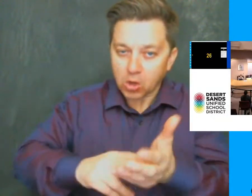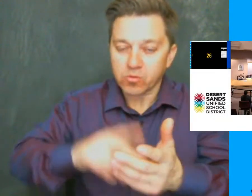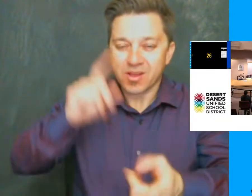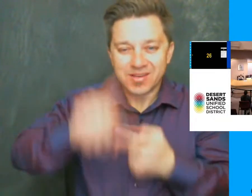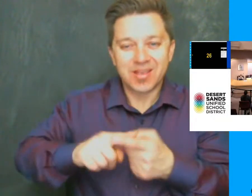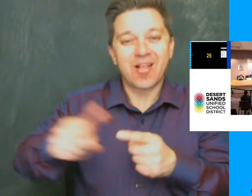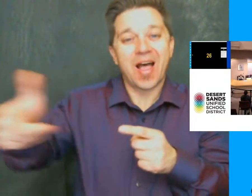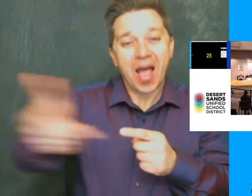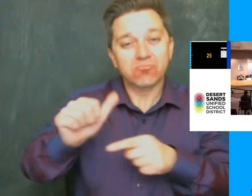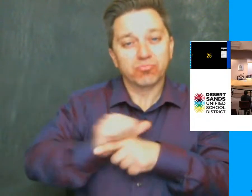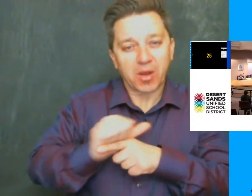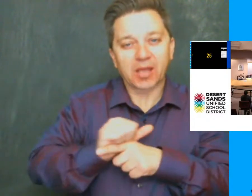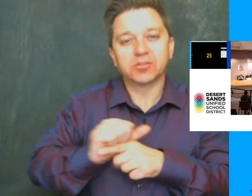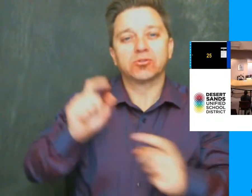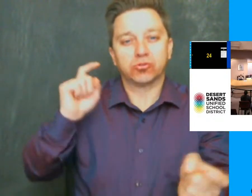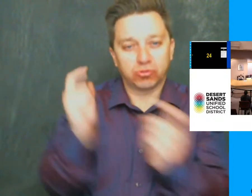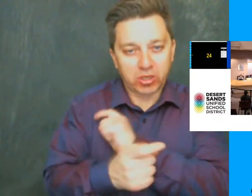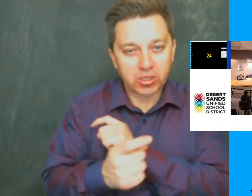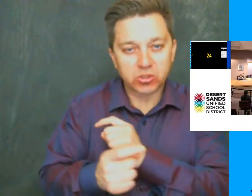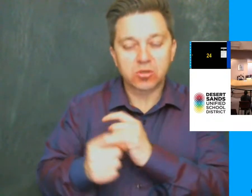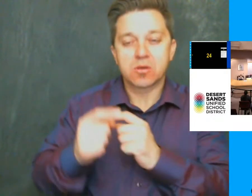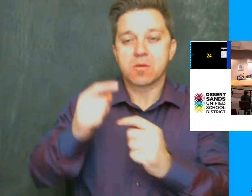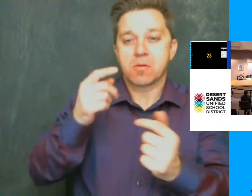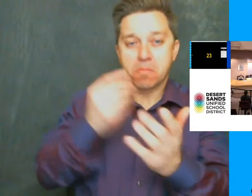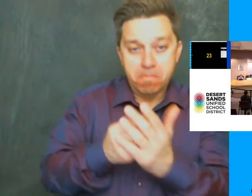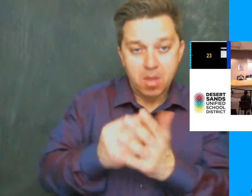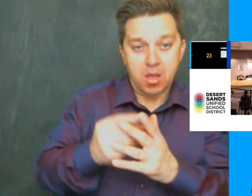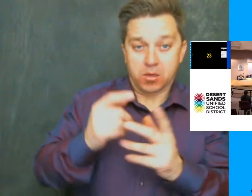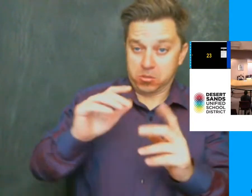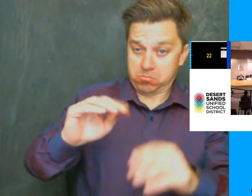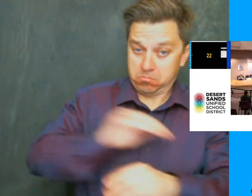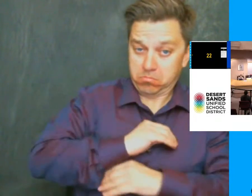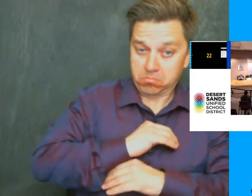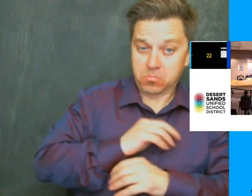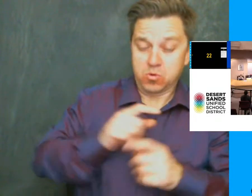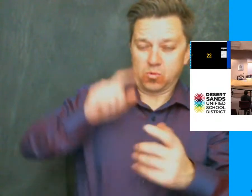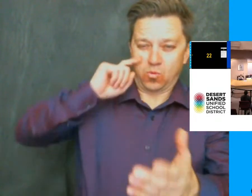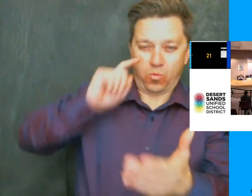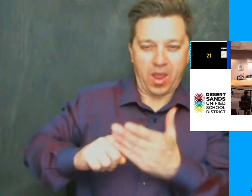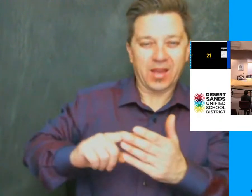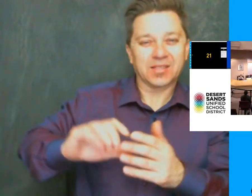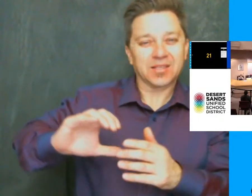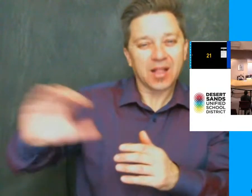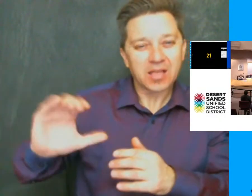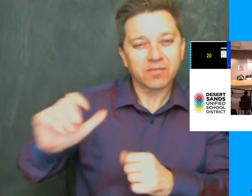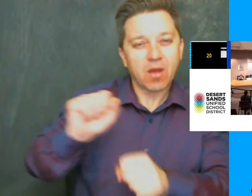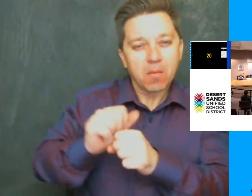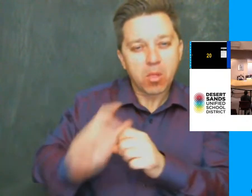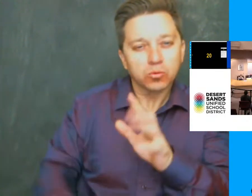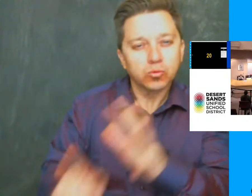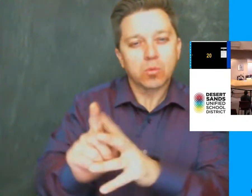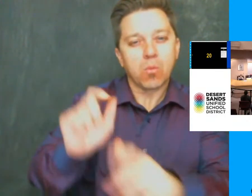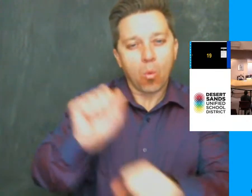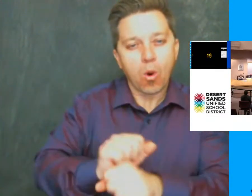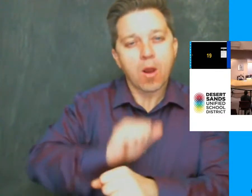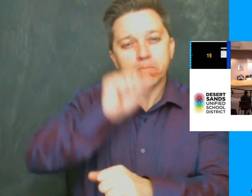settled, until the money gets met, and you recognize the fact that classified employees showed up to work, got through a